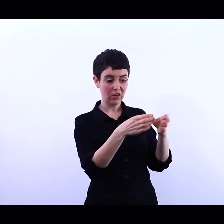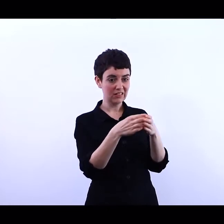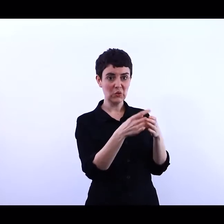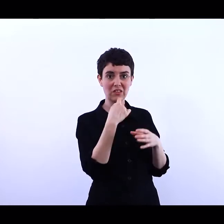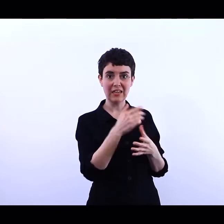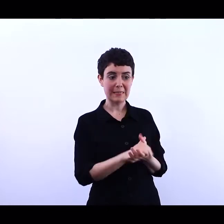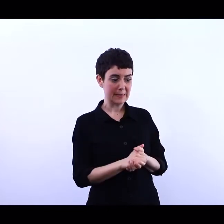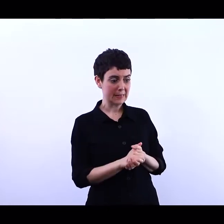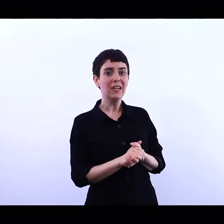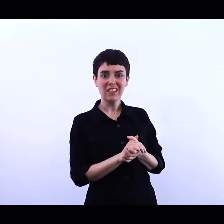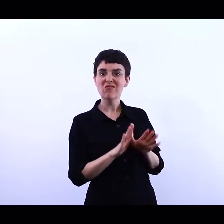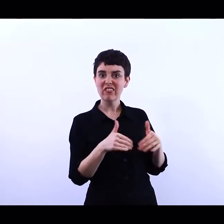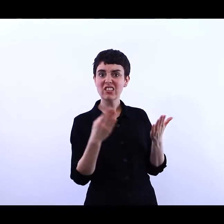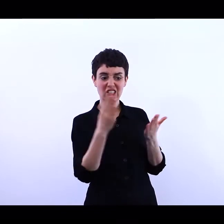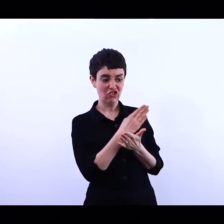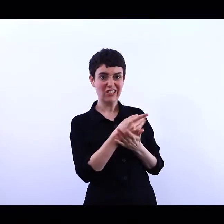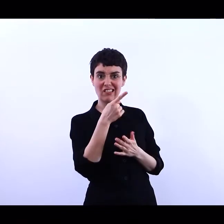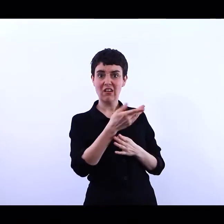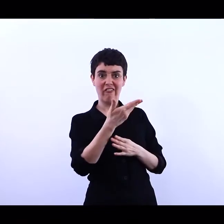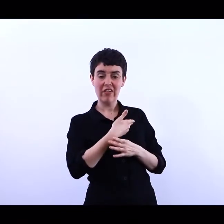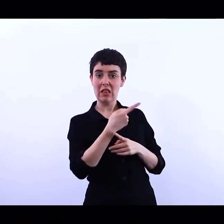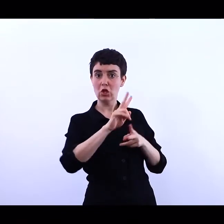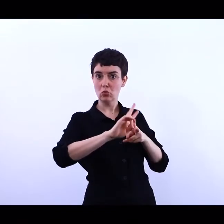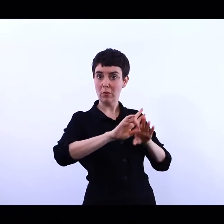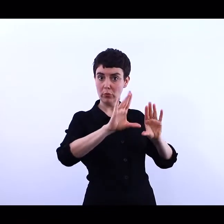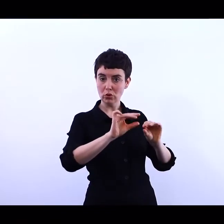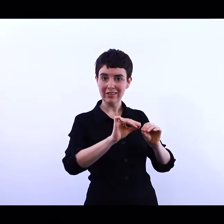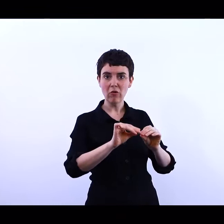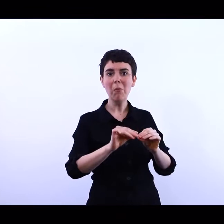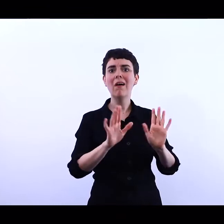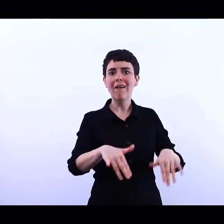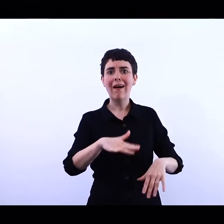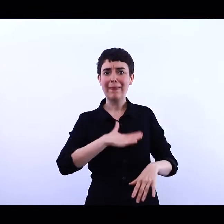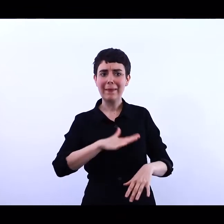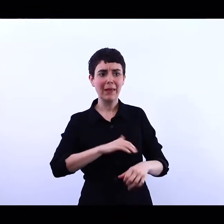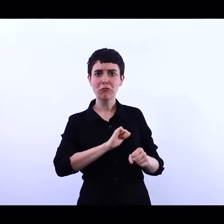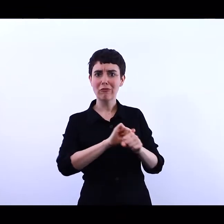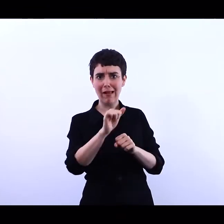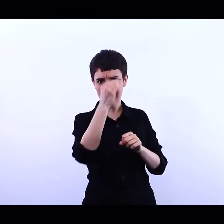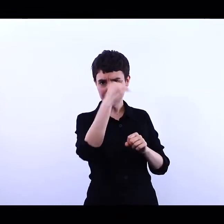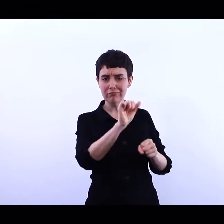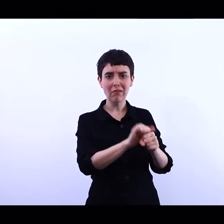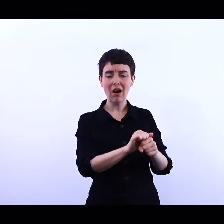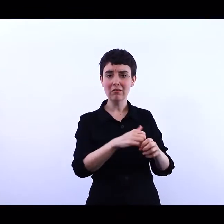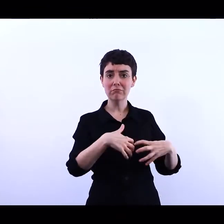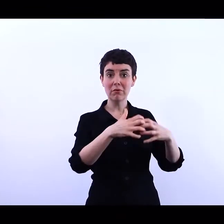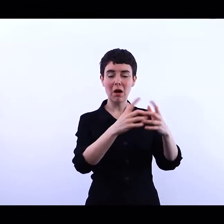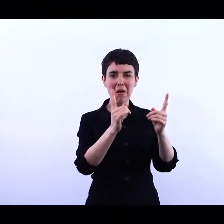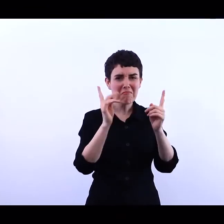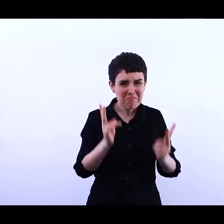a decision about a technology tool out of convenience, and it may not have actually been right for their